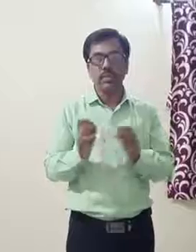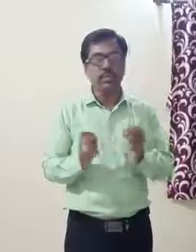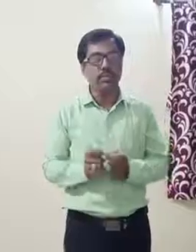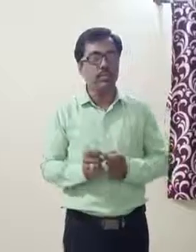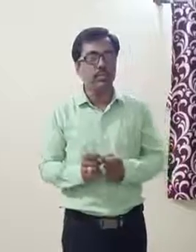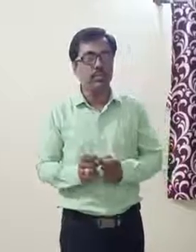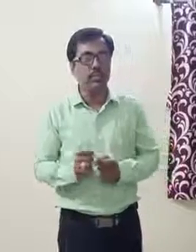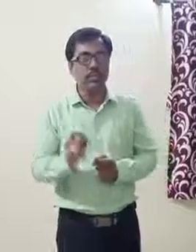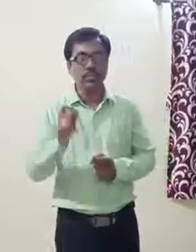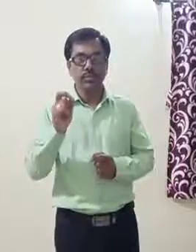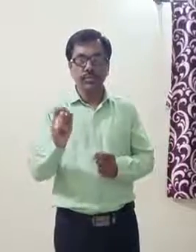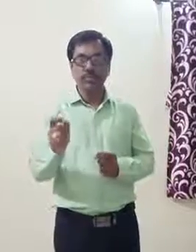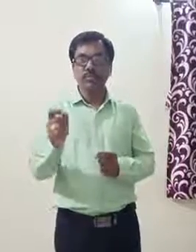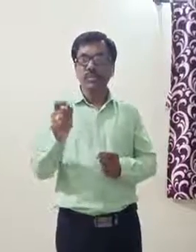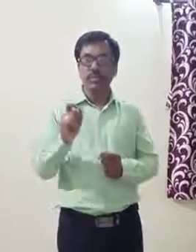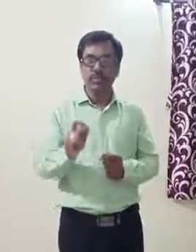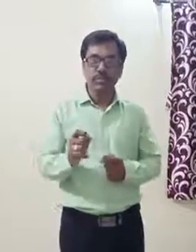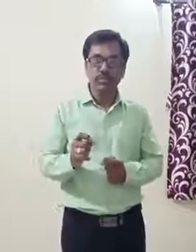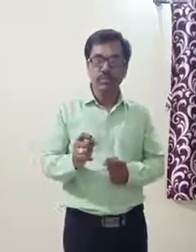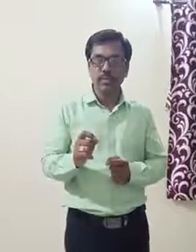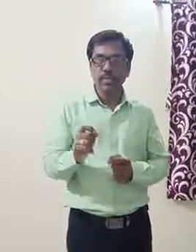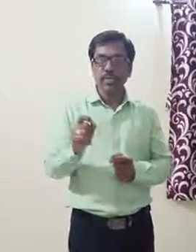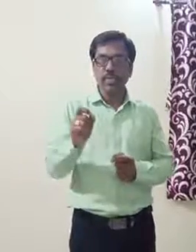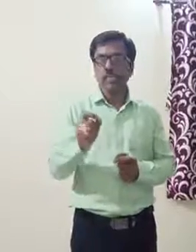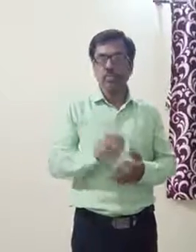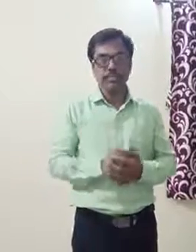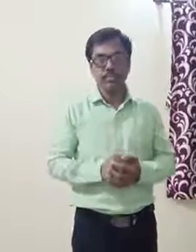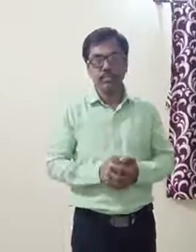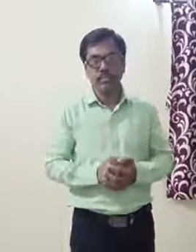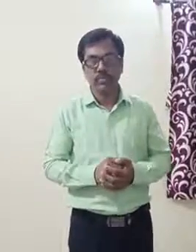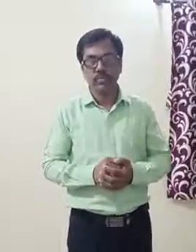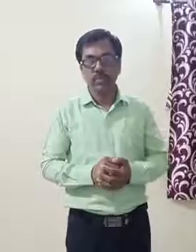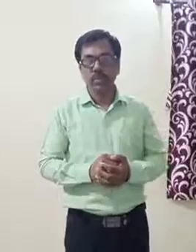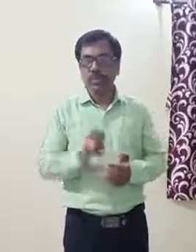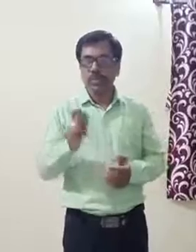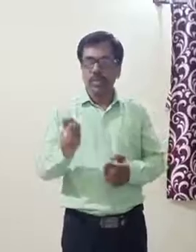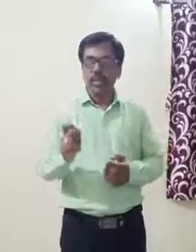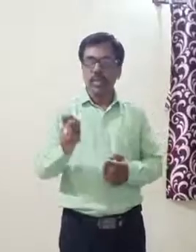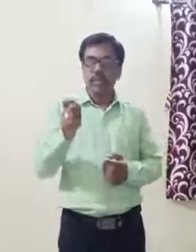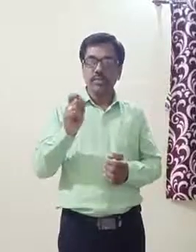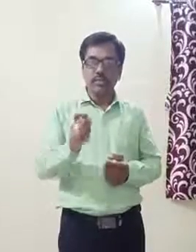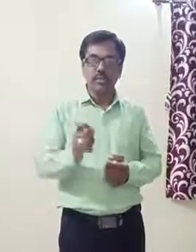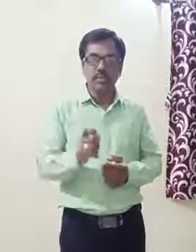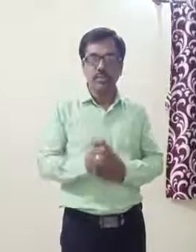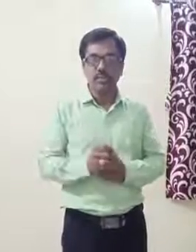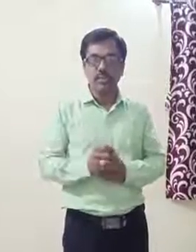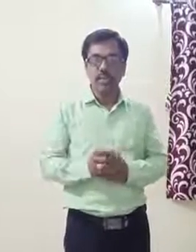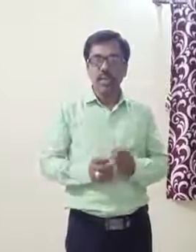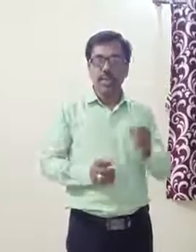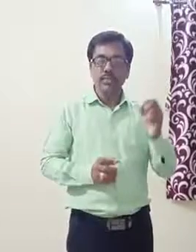introduce the feeling of nationalism in Europe? So here the answer is, as we